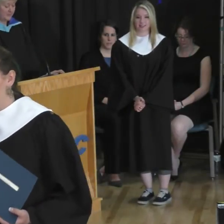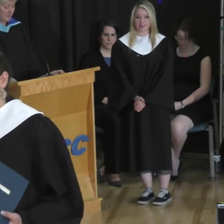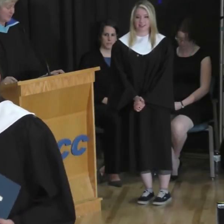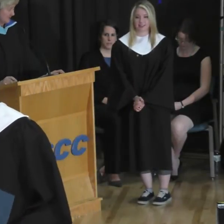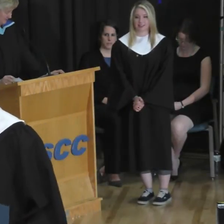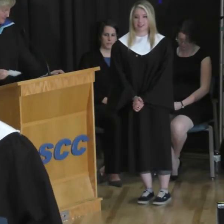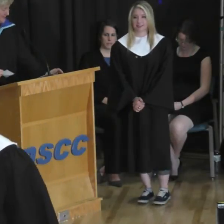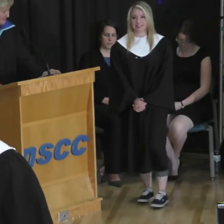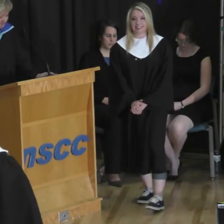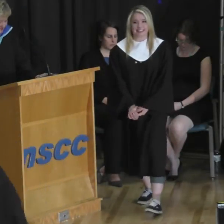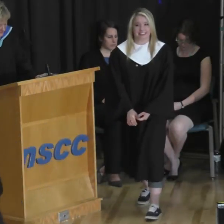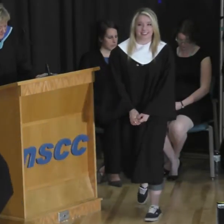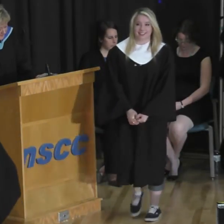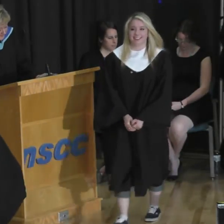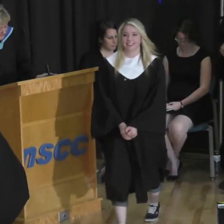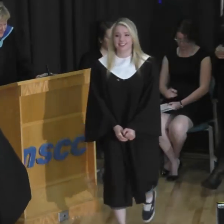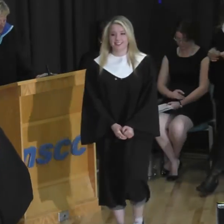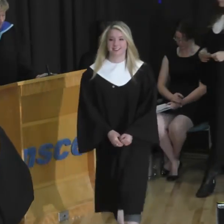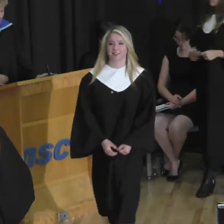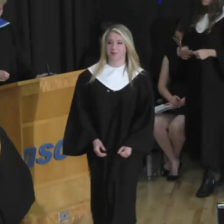Melissa Piggott.